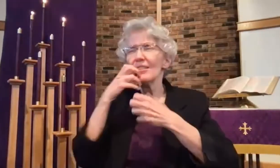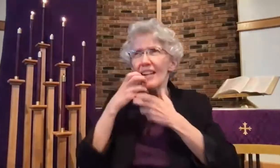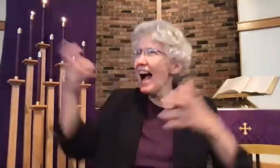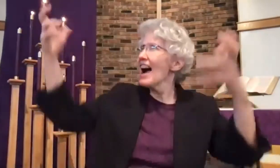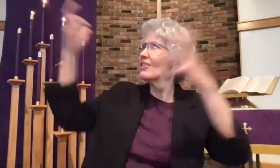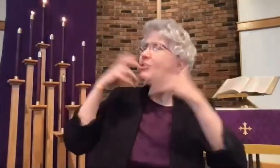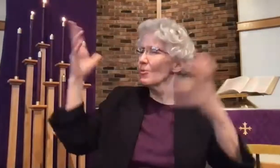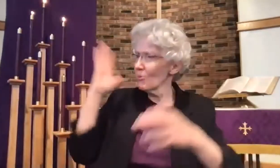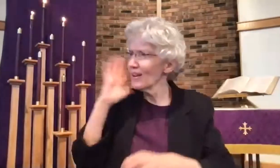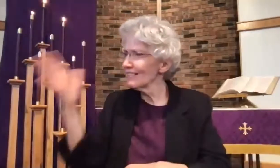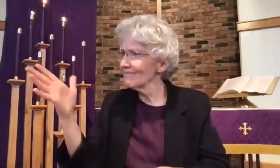animals, would praise you.